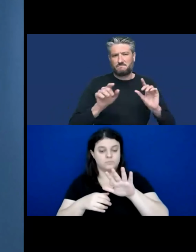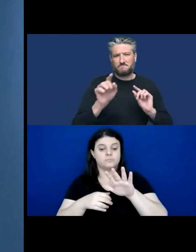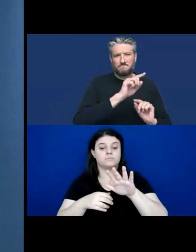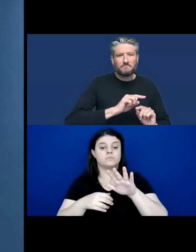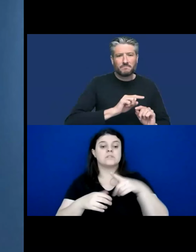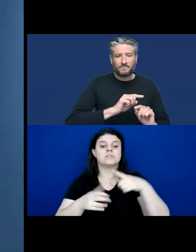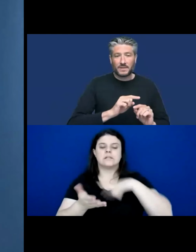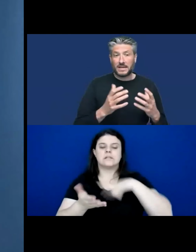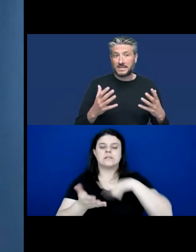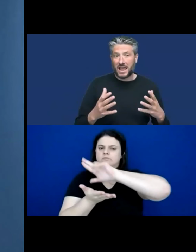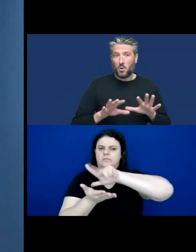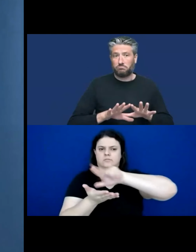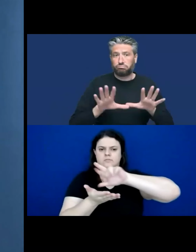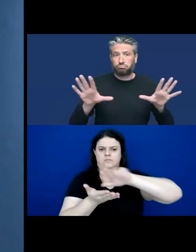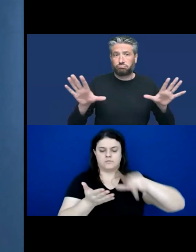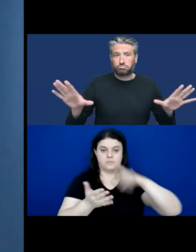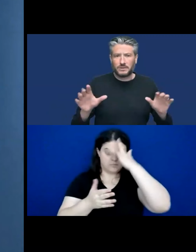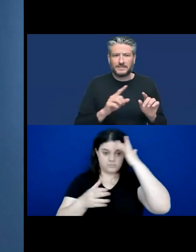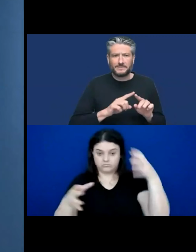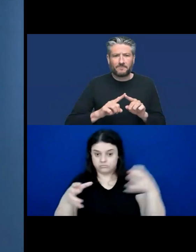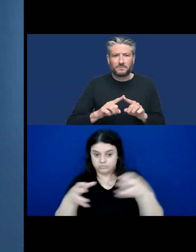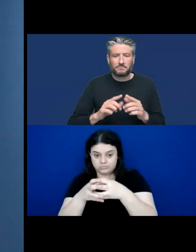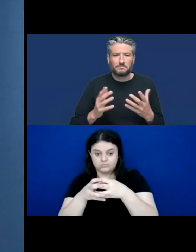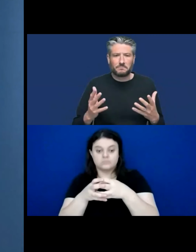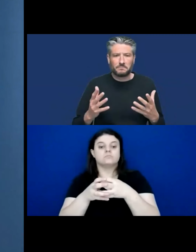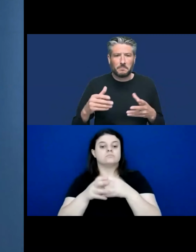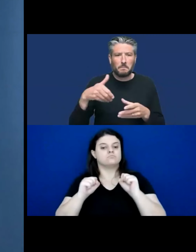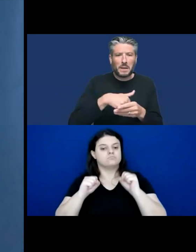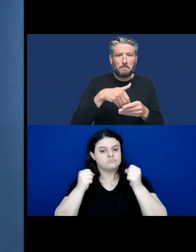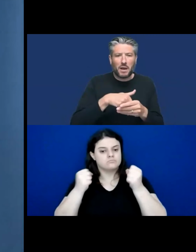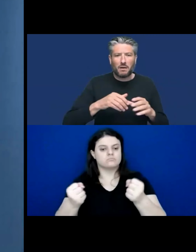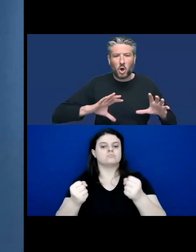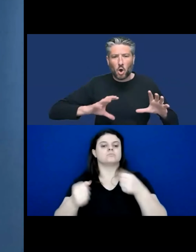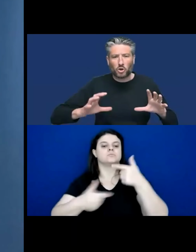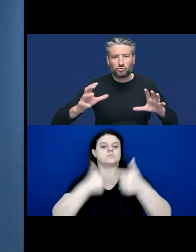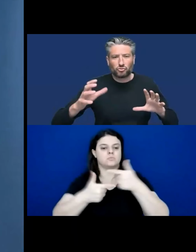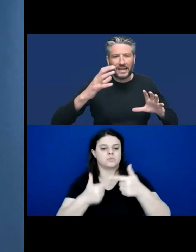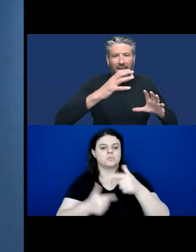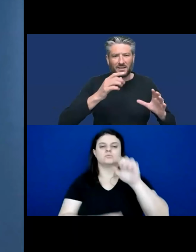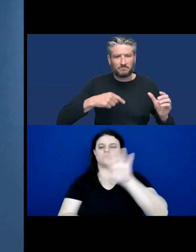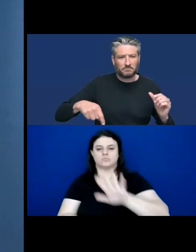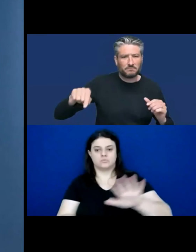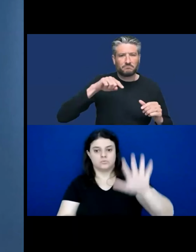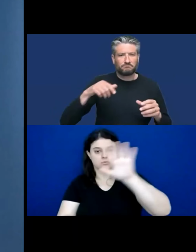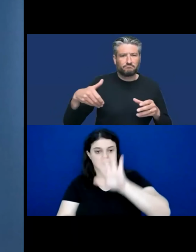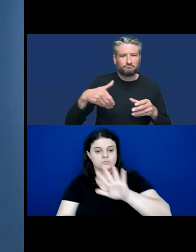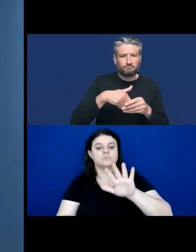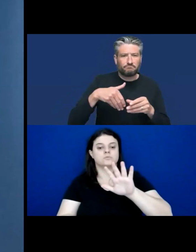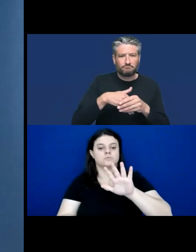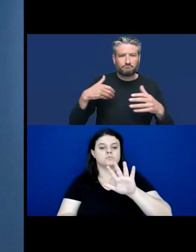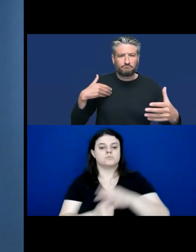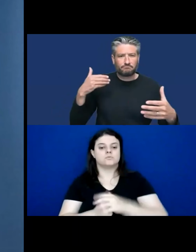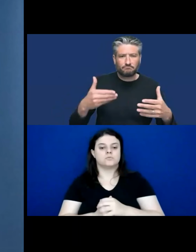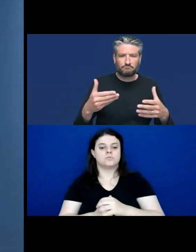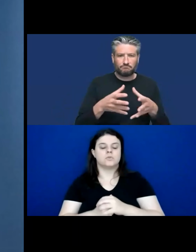many different members due to our effort and hard work in Europe and even wider.